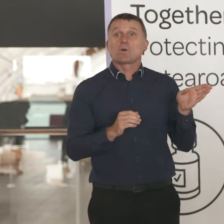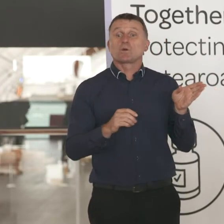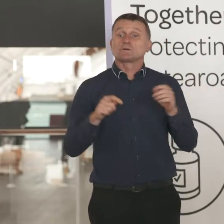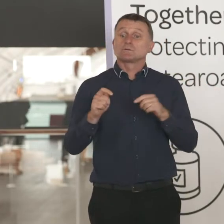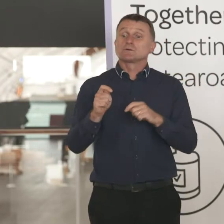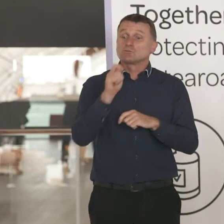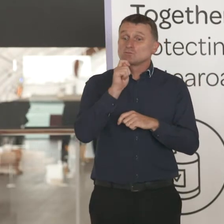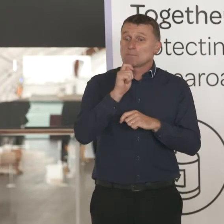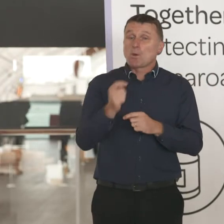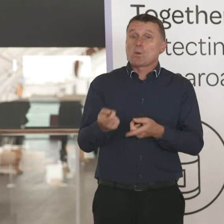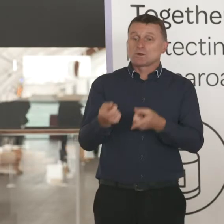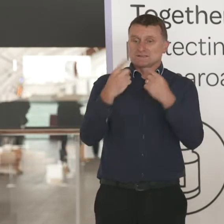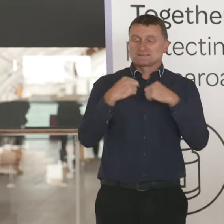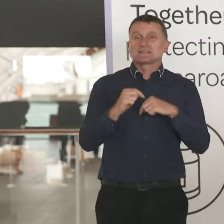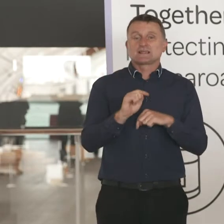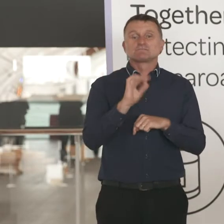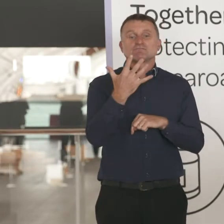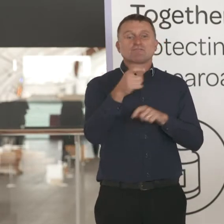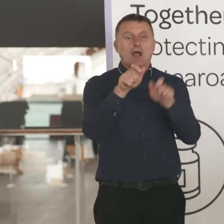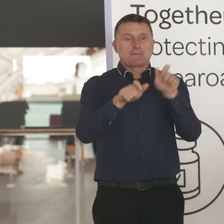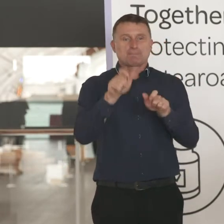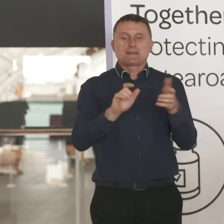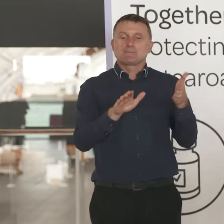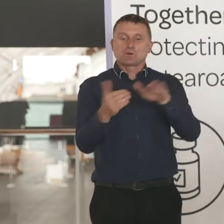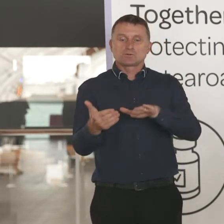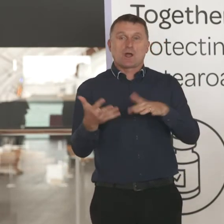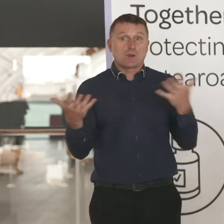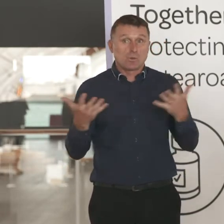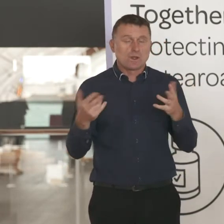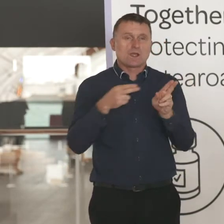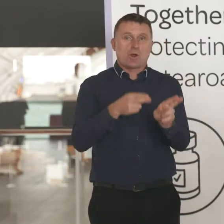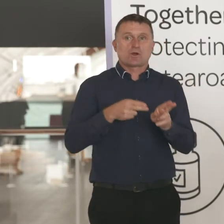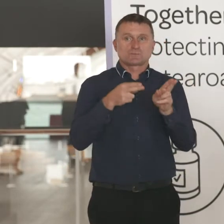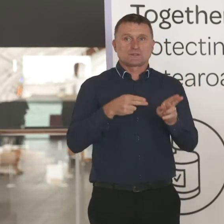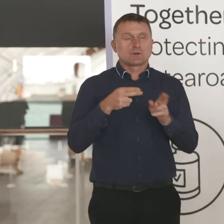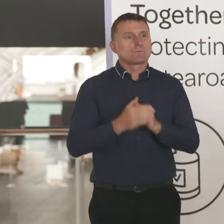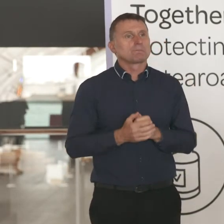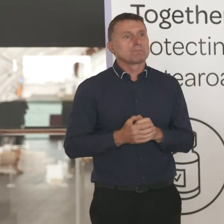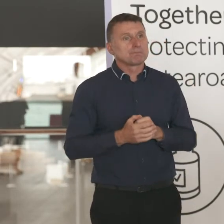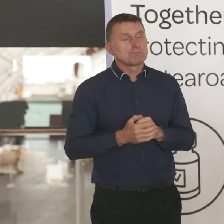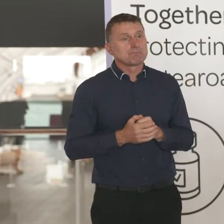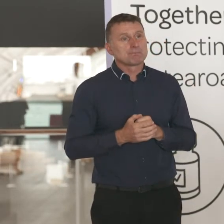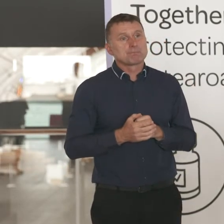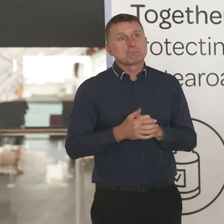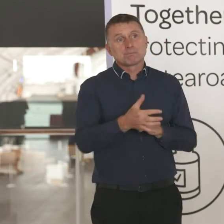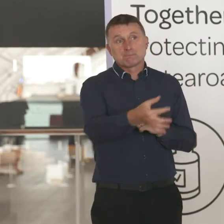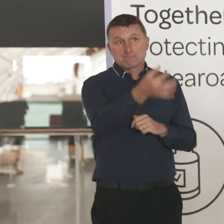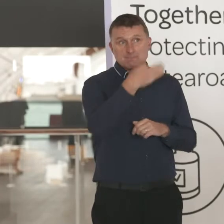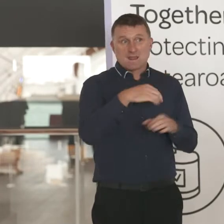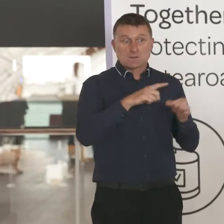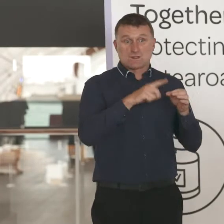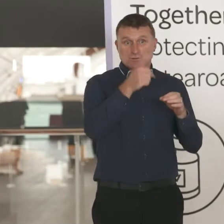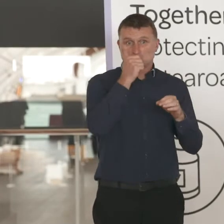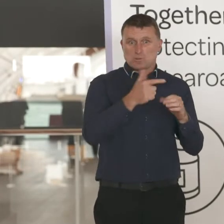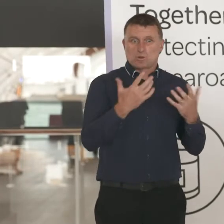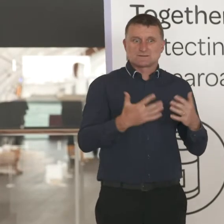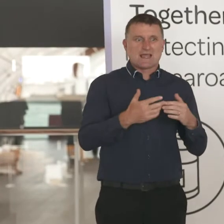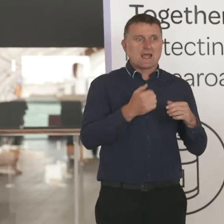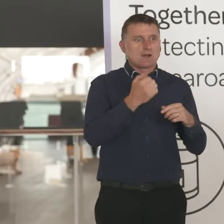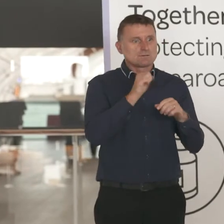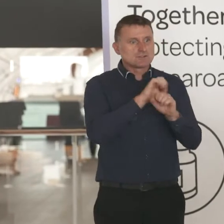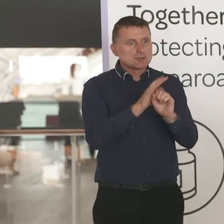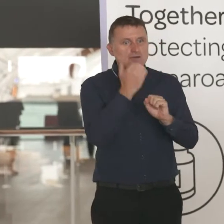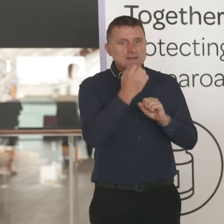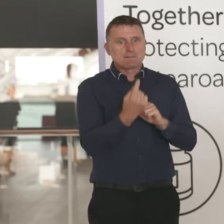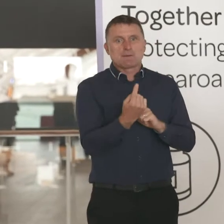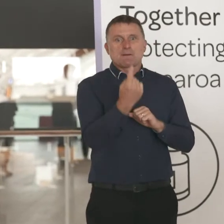hospital. Now that we're going to be out from the peak, would you be comfortable moving to a